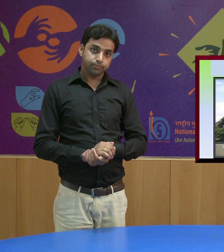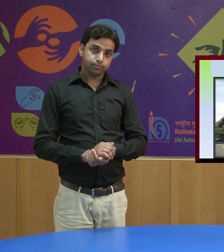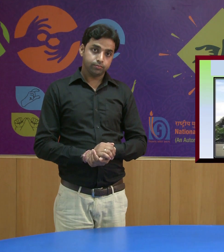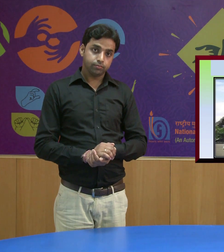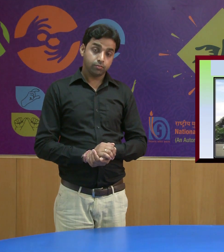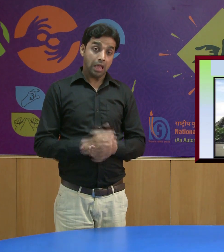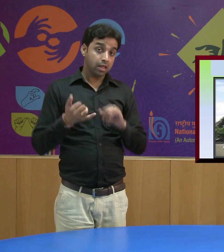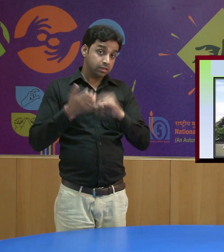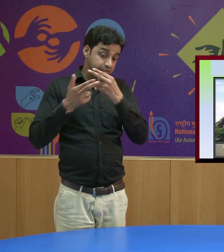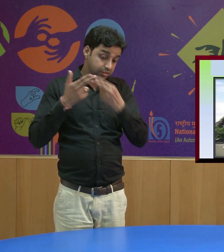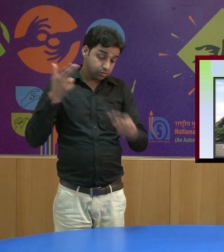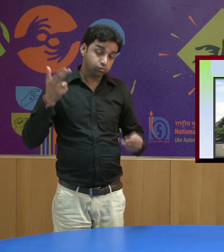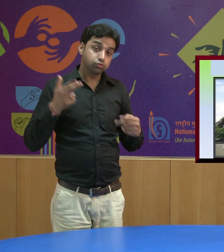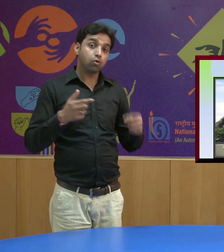Stories from Ramayana